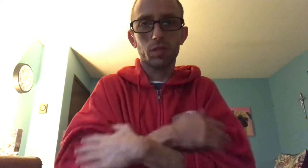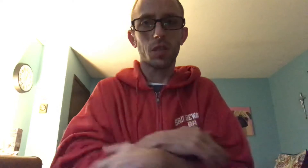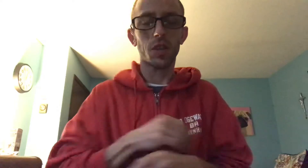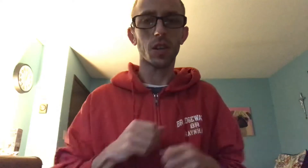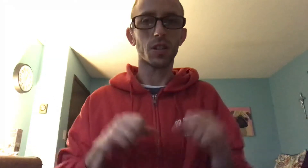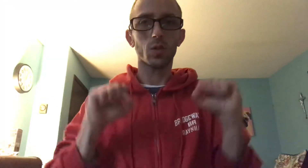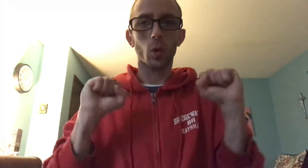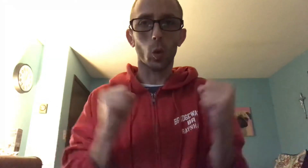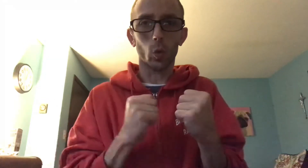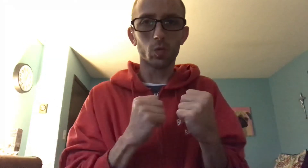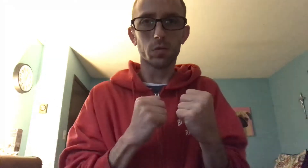Cold. Cold.